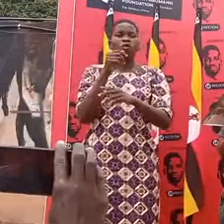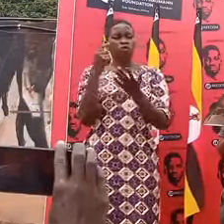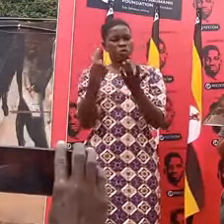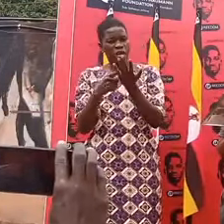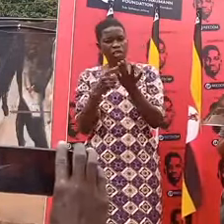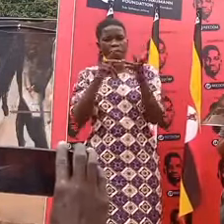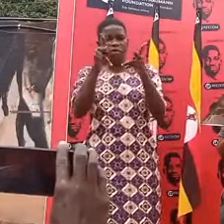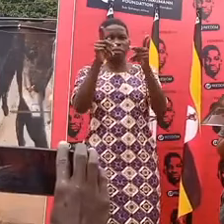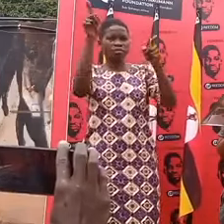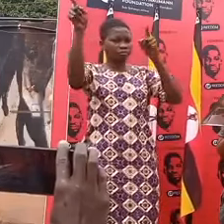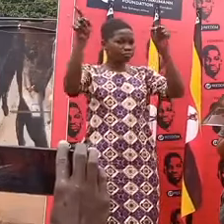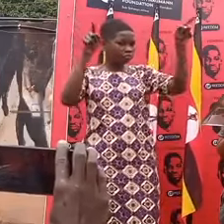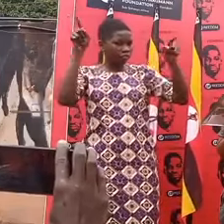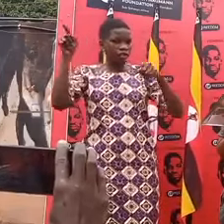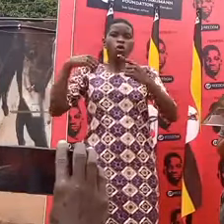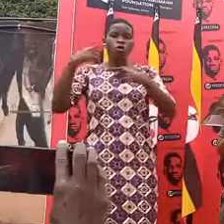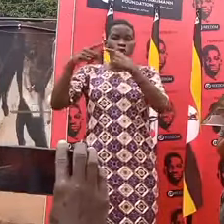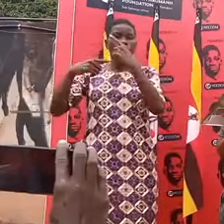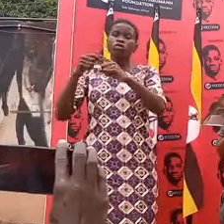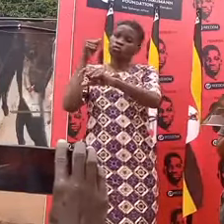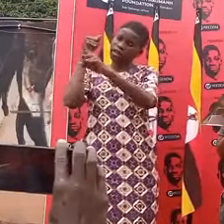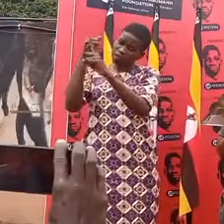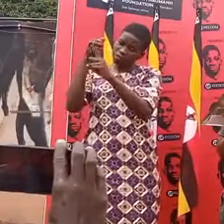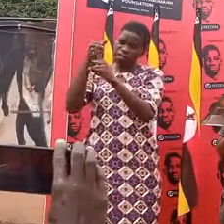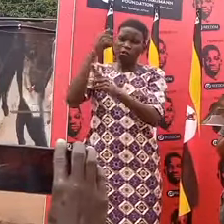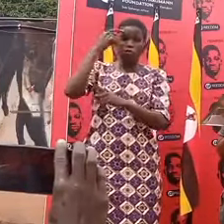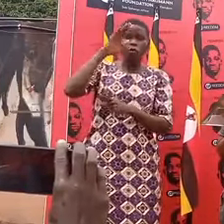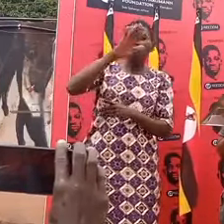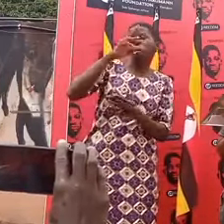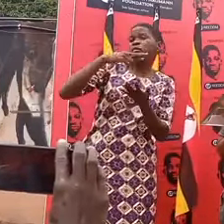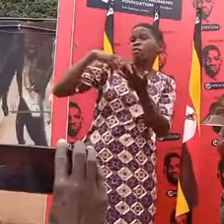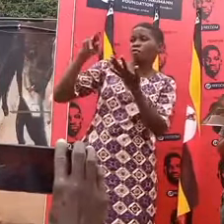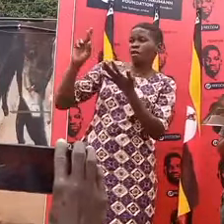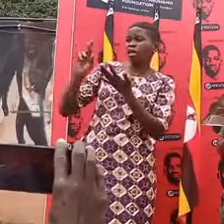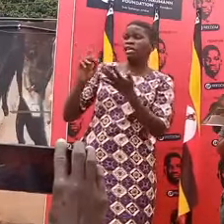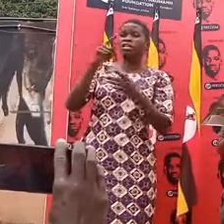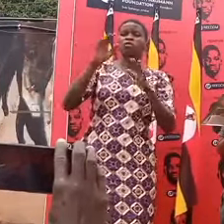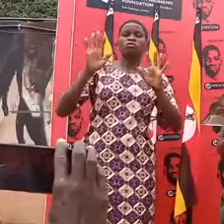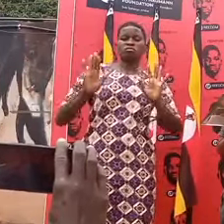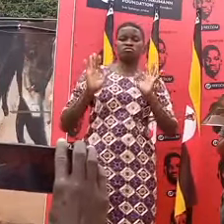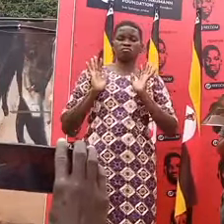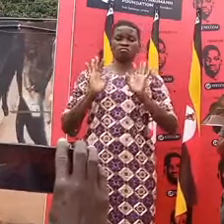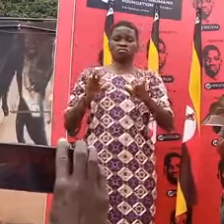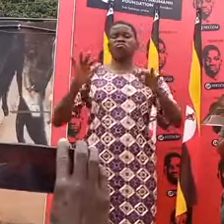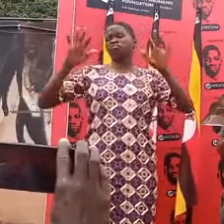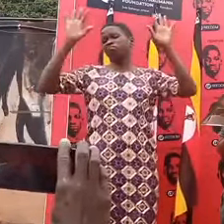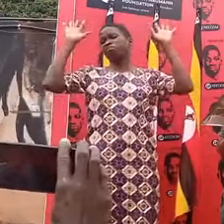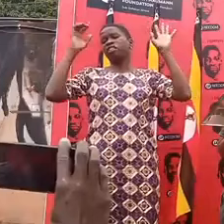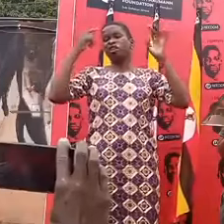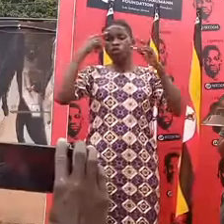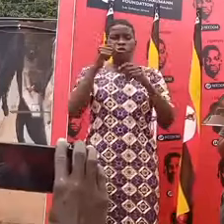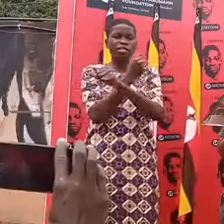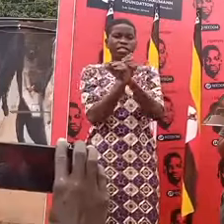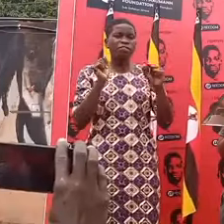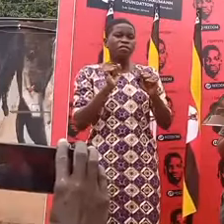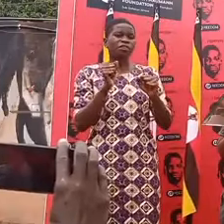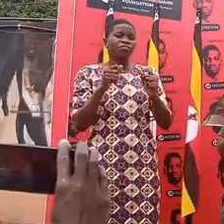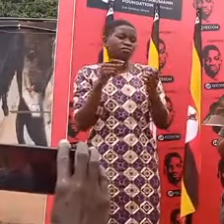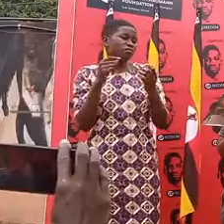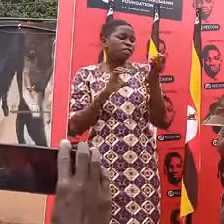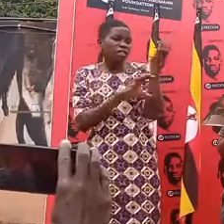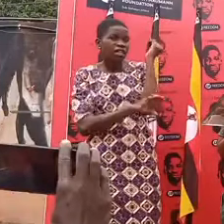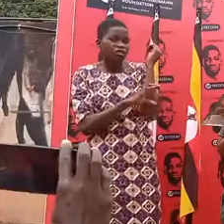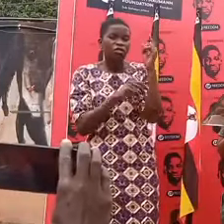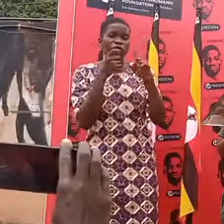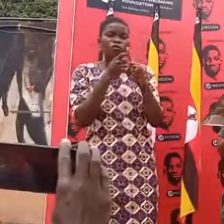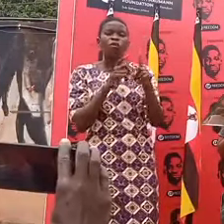demanding for their rights, not to give up on the struggle to liberate this country from dictatorship and